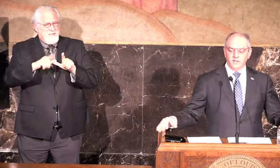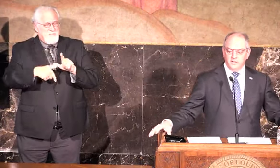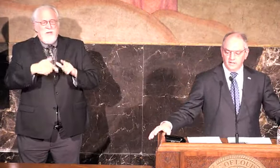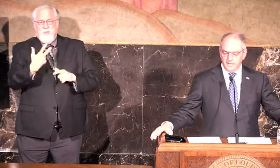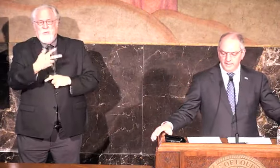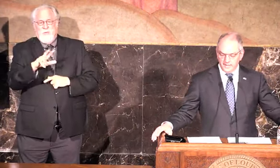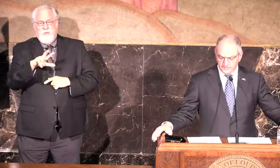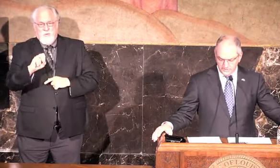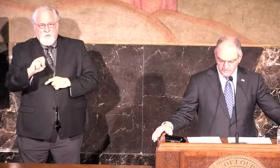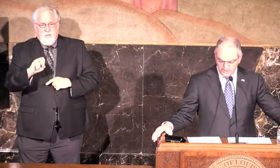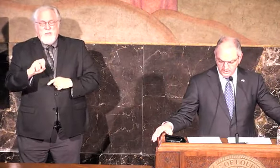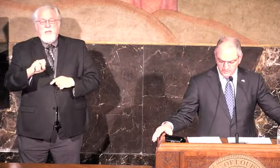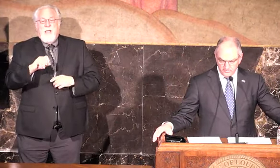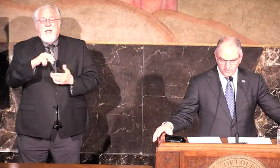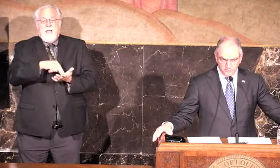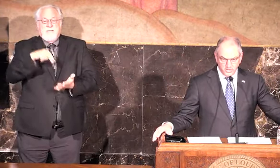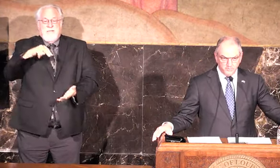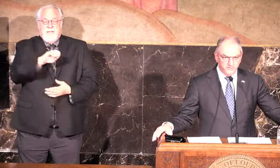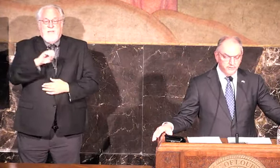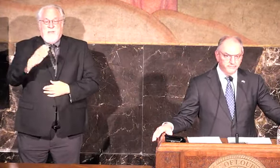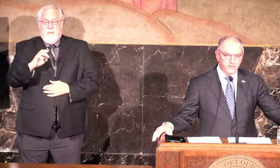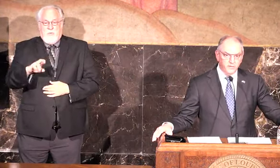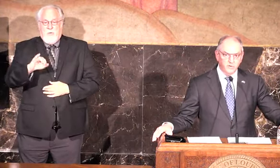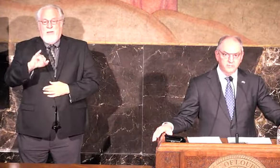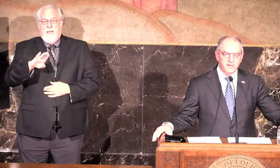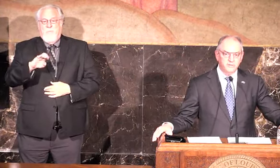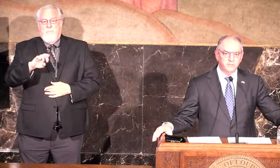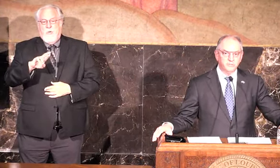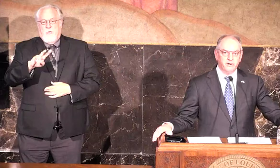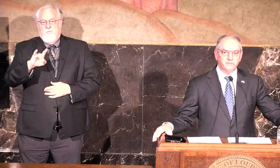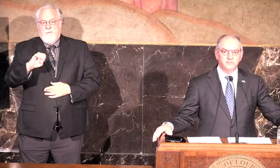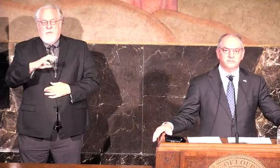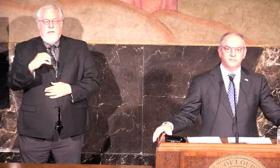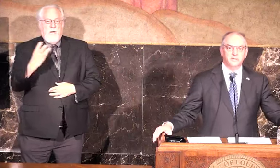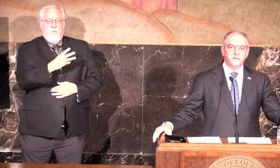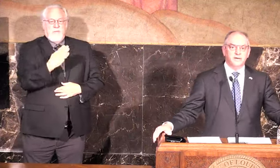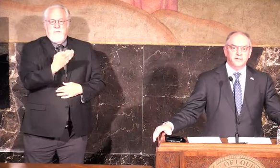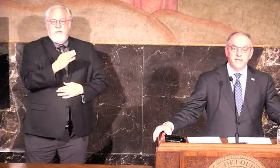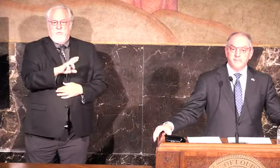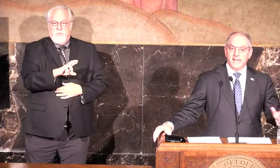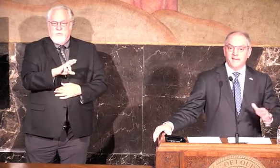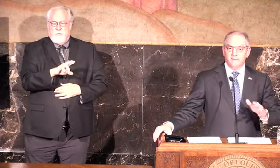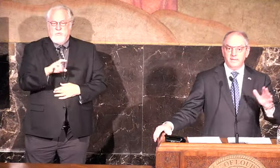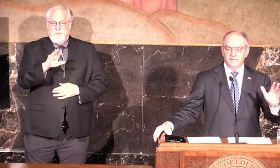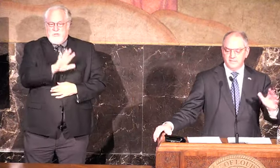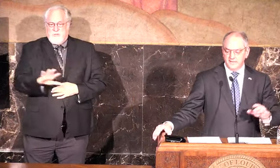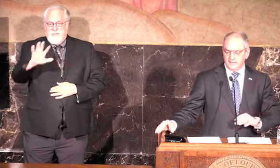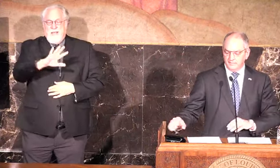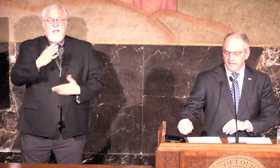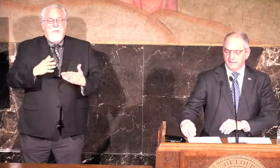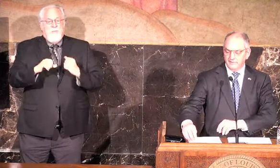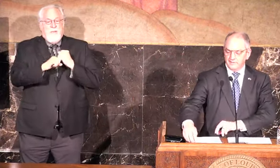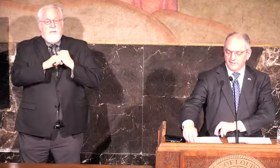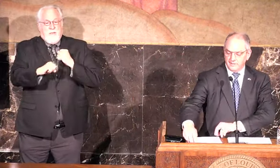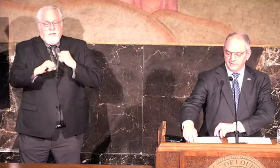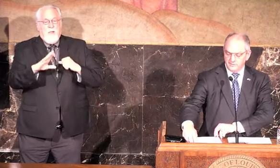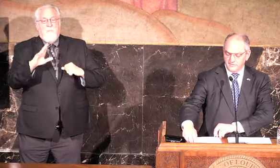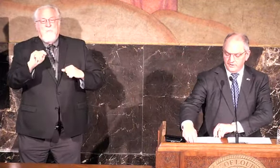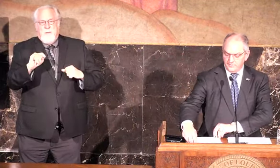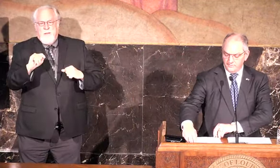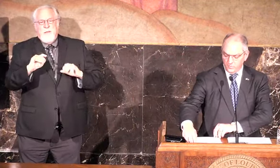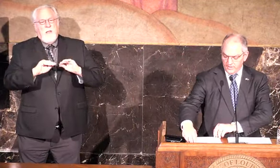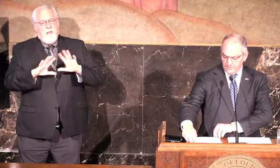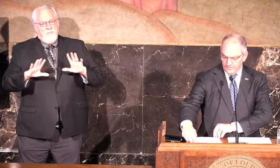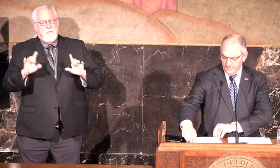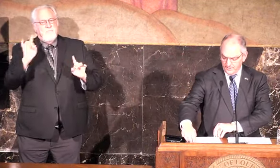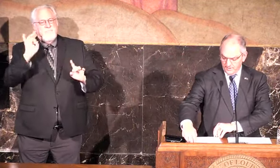3:30 in Ascension, East Baton Rouge, Iberville, and West Baton Rouge parishes. They may have been extended, but obviously there is